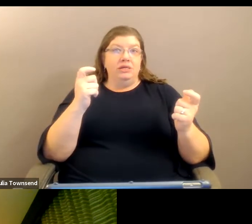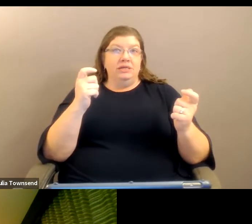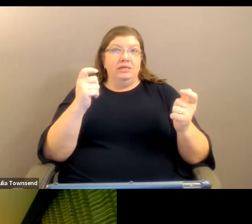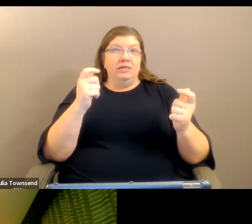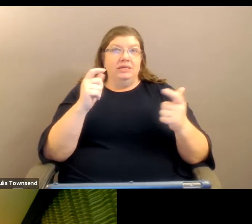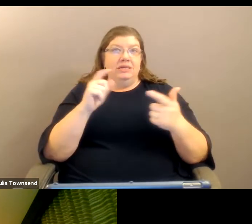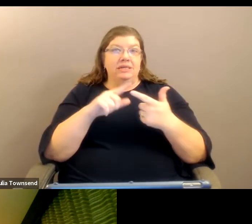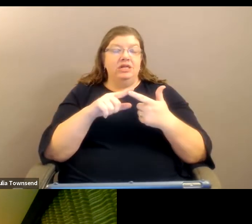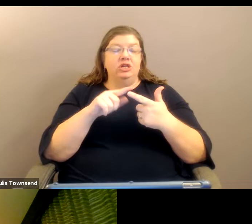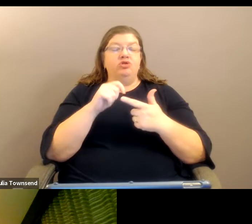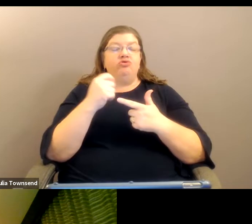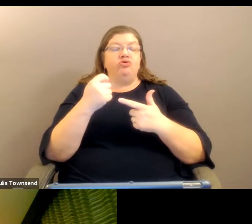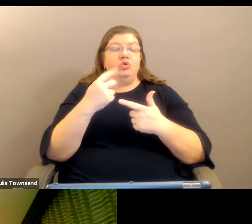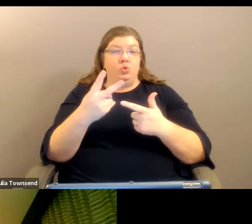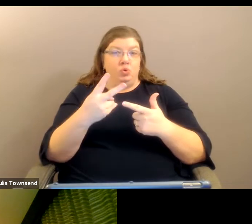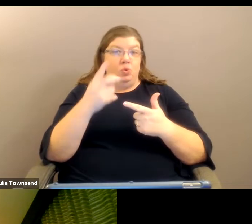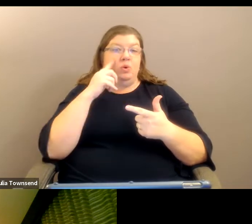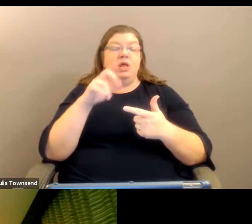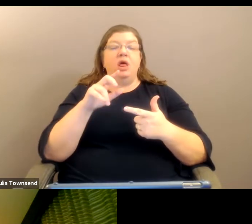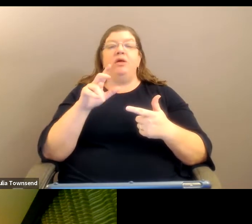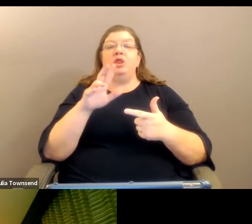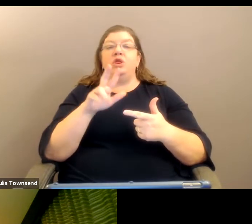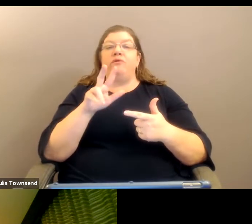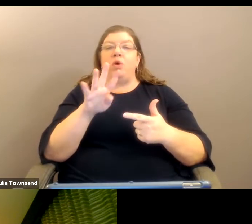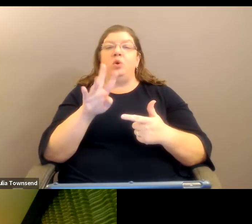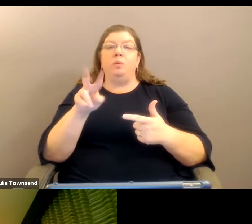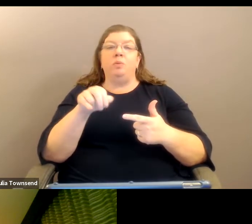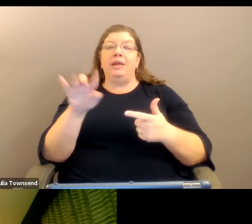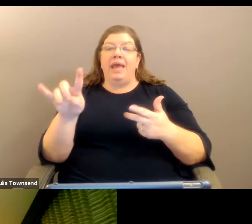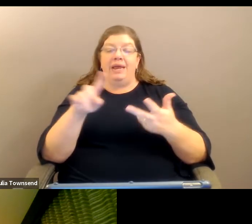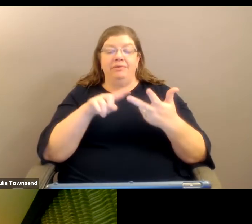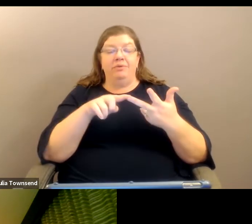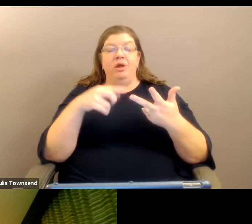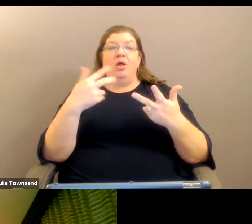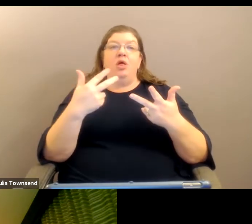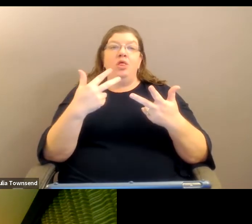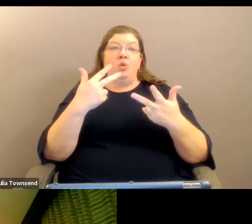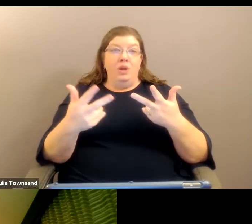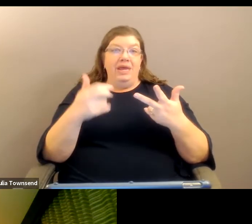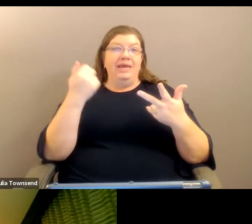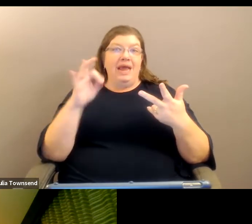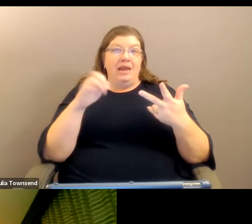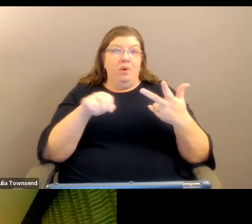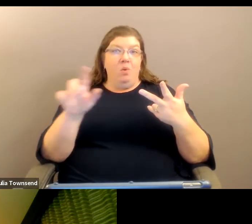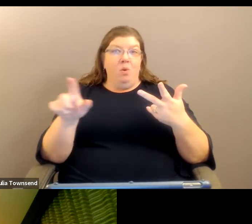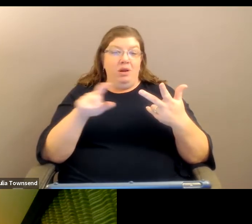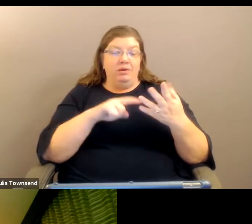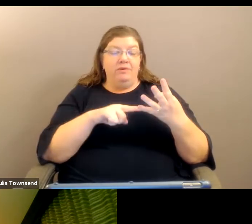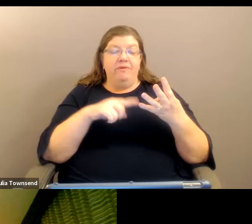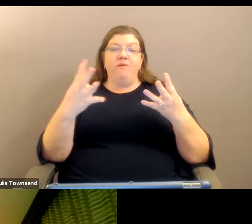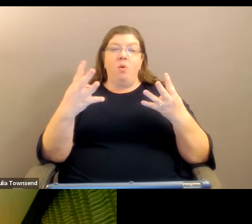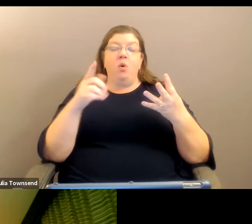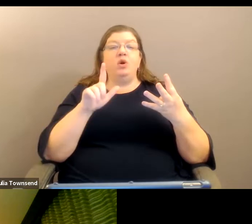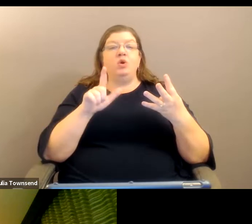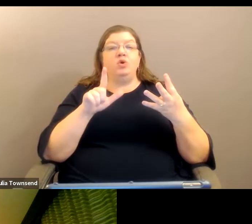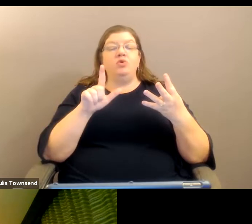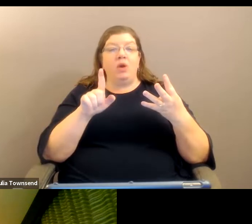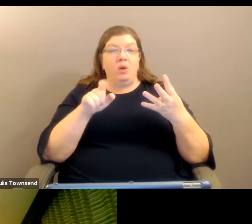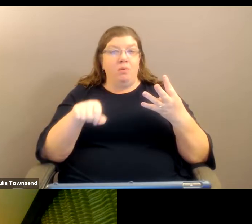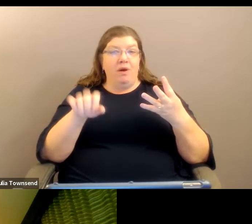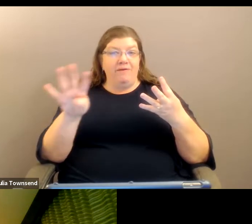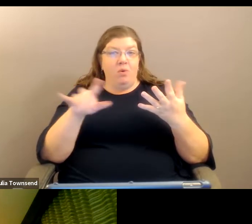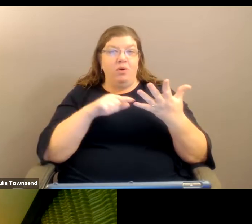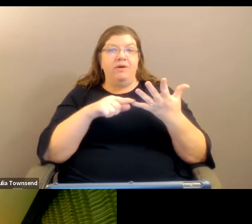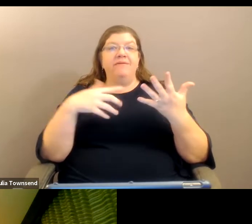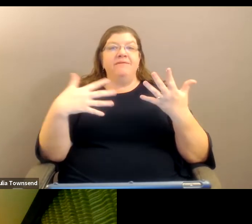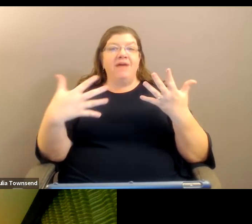area number 2 at 42.8. Number 3 at 19.1. Number 4 at 21.4. Number